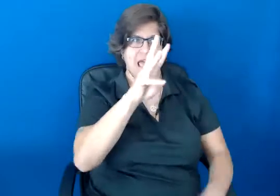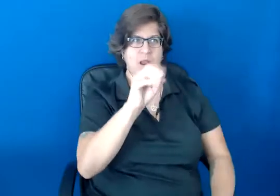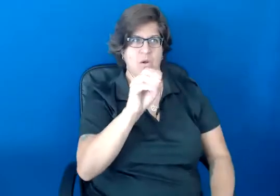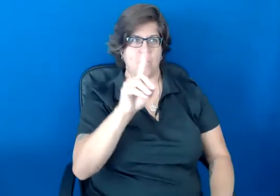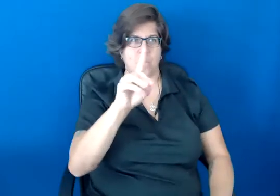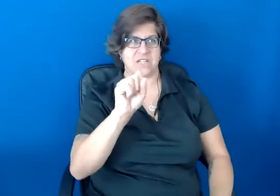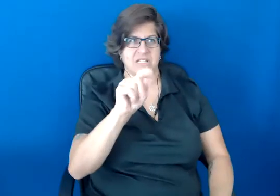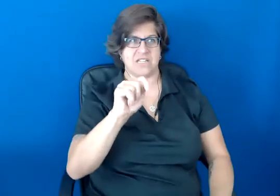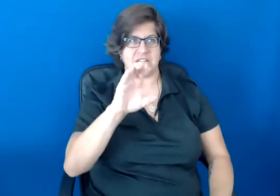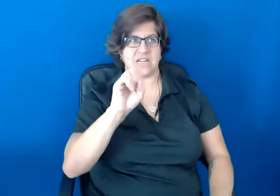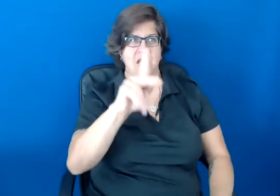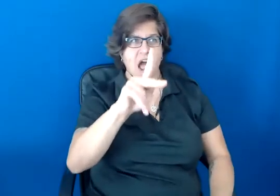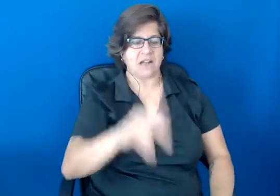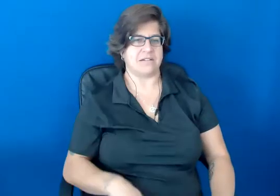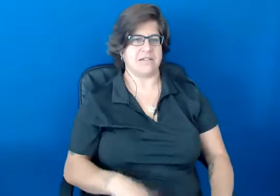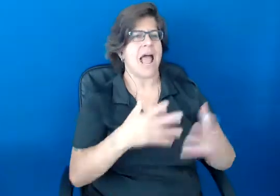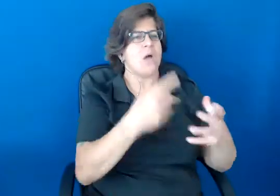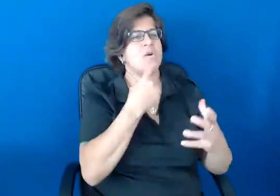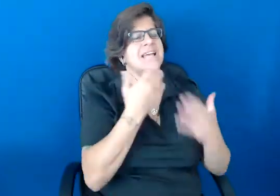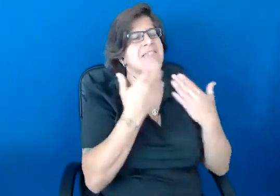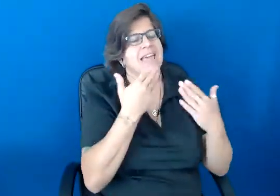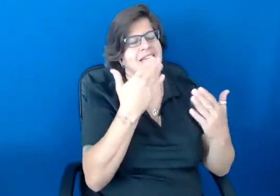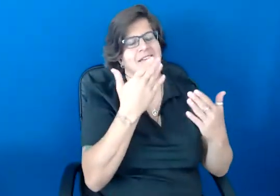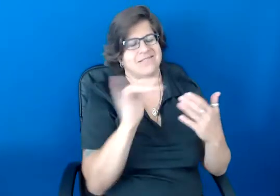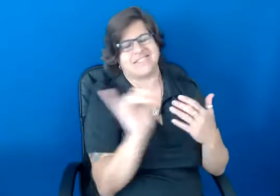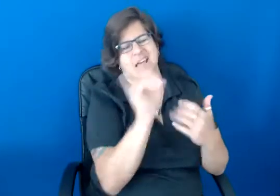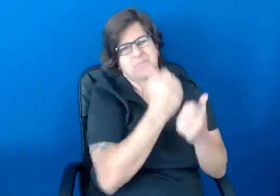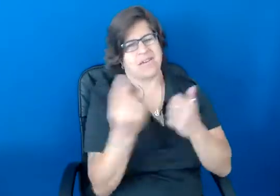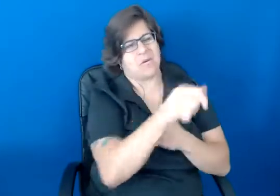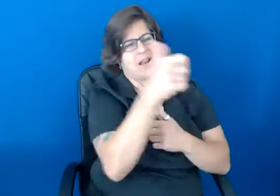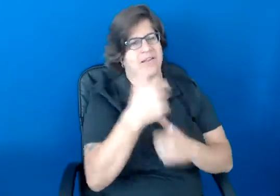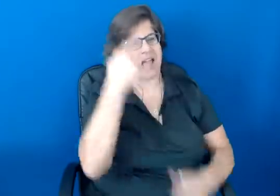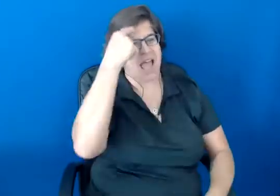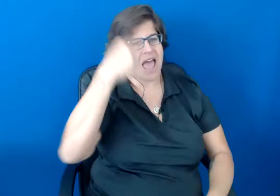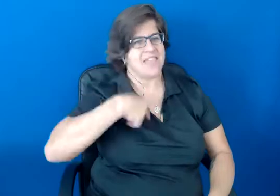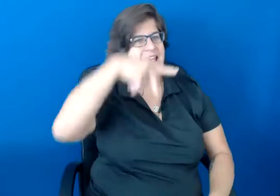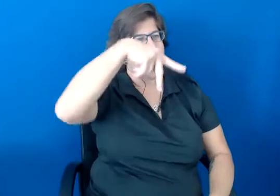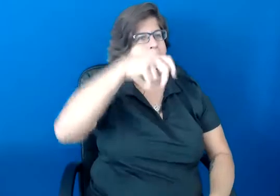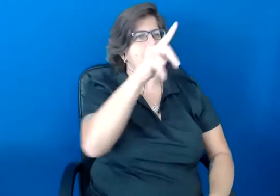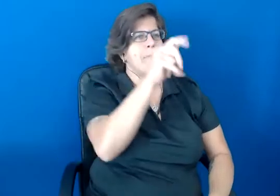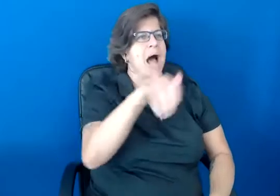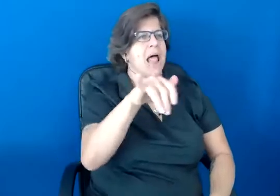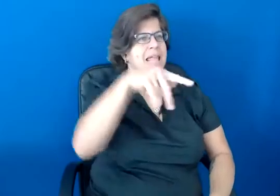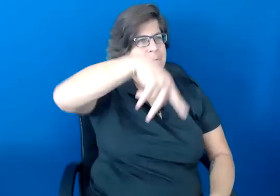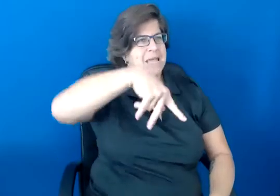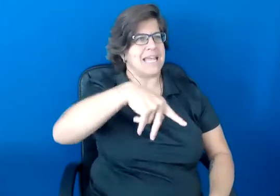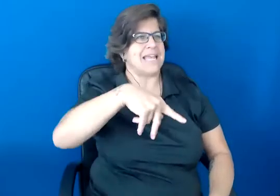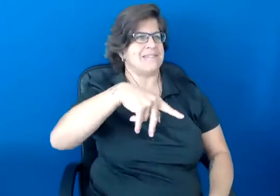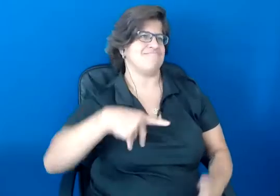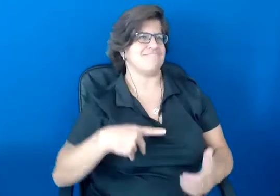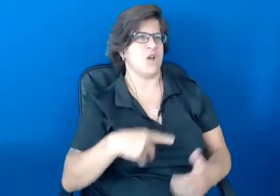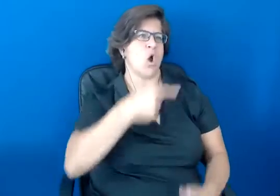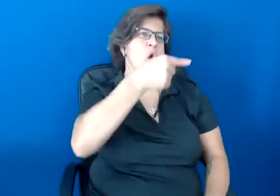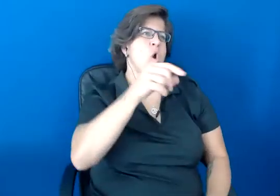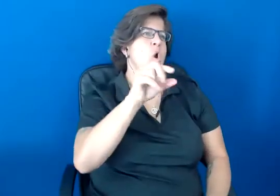Woodstock. I just wanted to say thank you, like everybody else. I think I'm a Polly P groupie, and you know